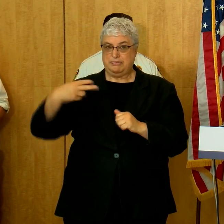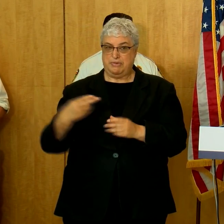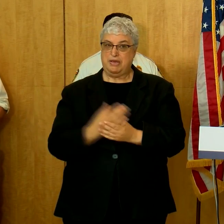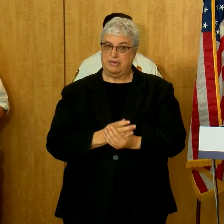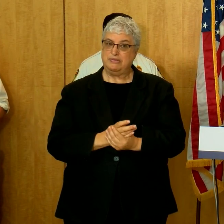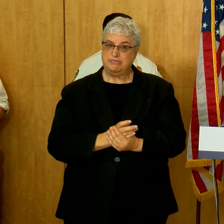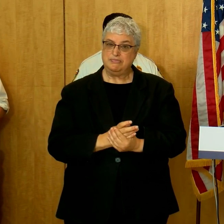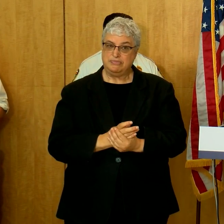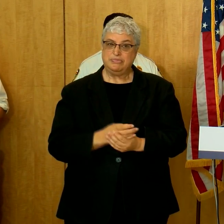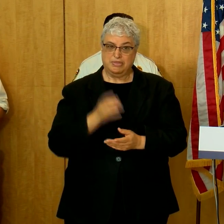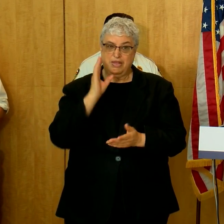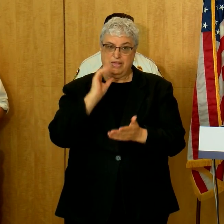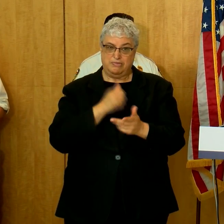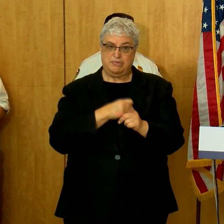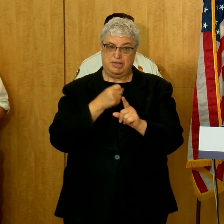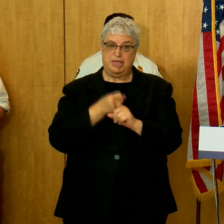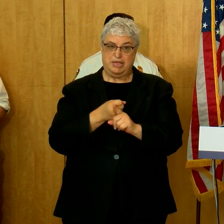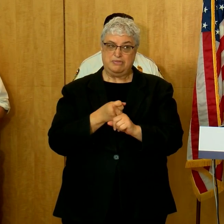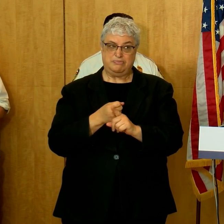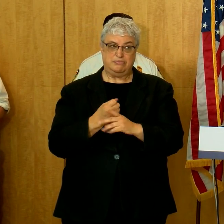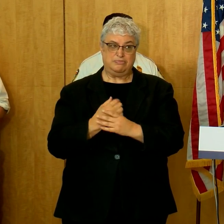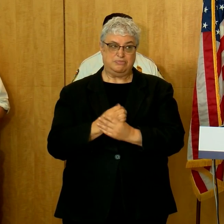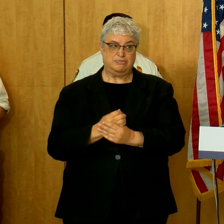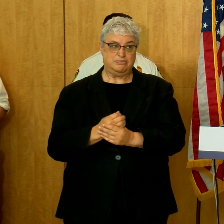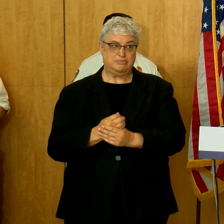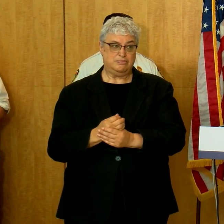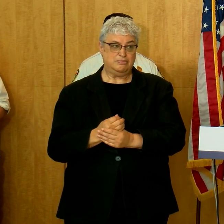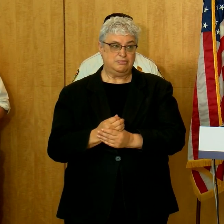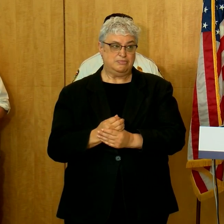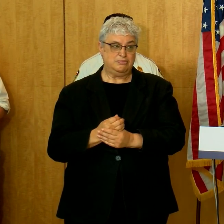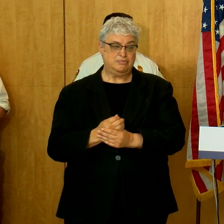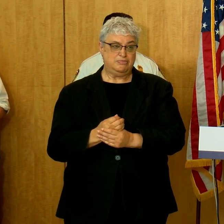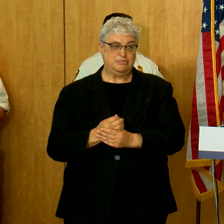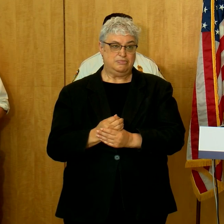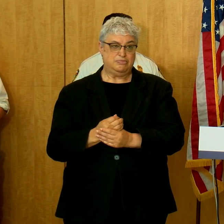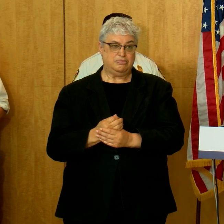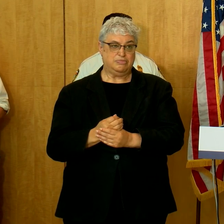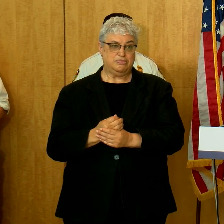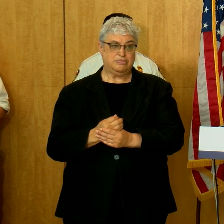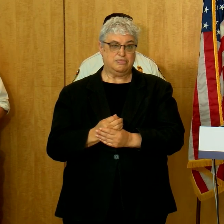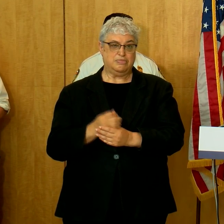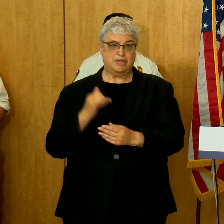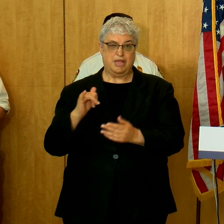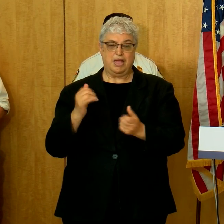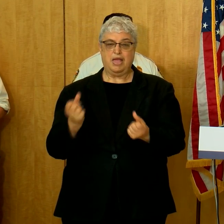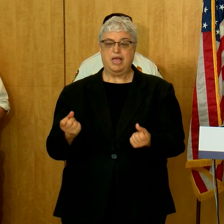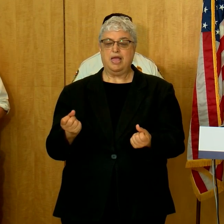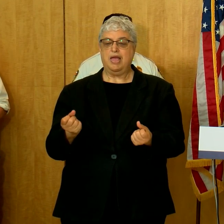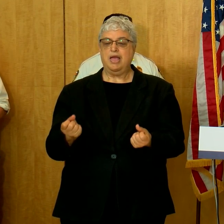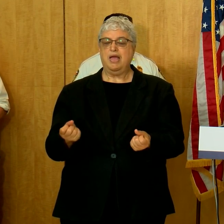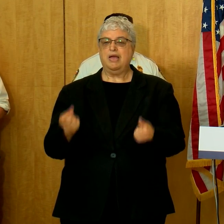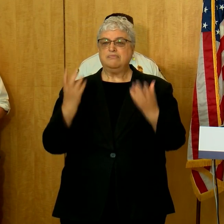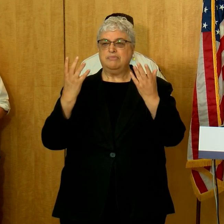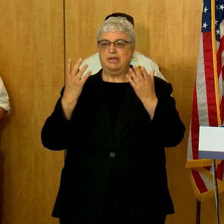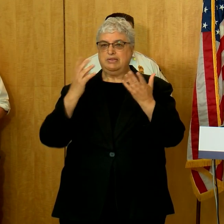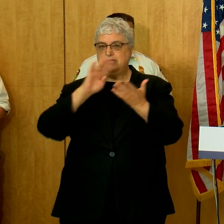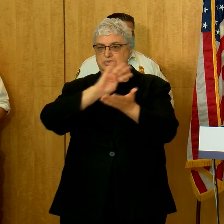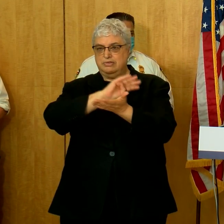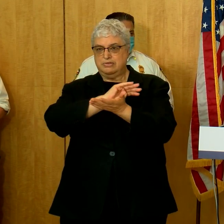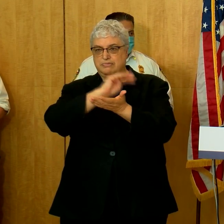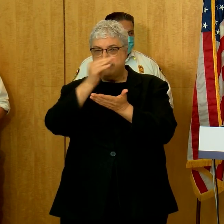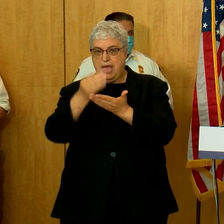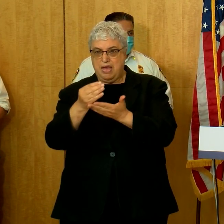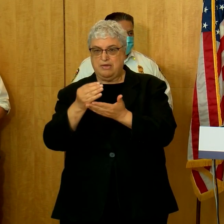that certainly will have an impact on power outages and the degree of power outages in our